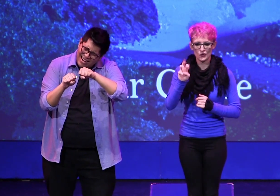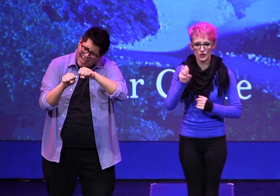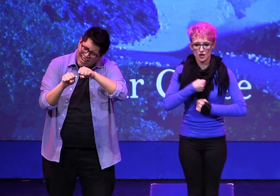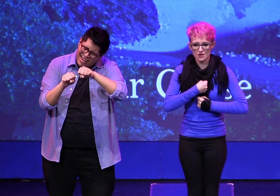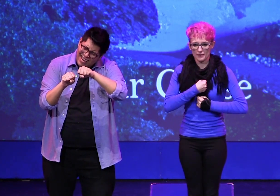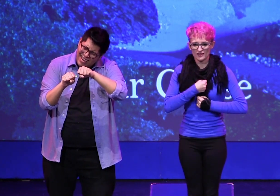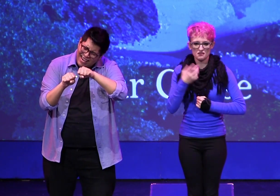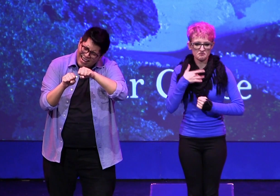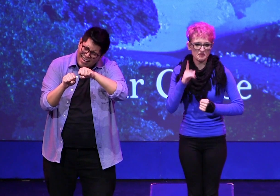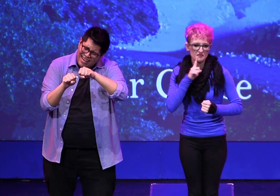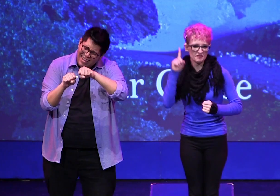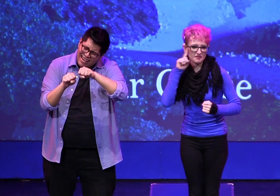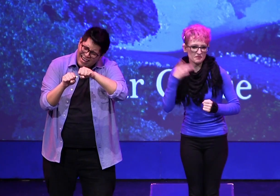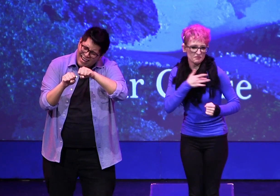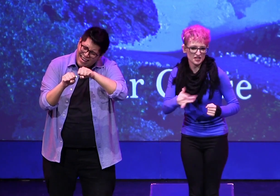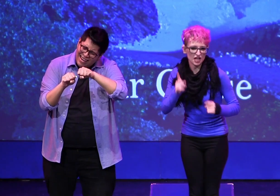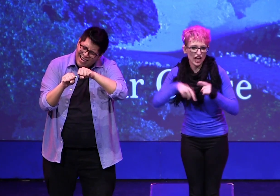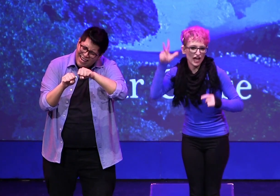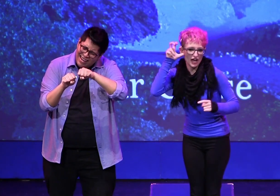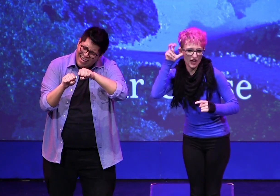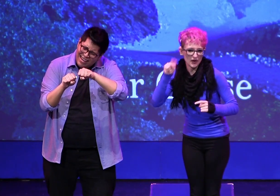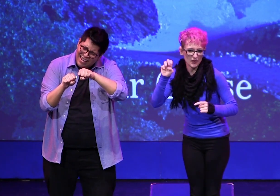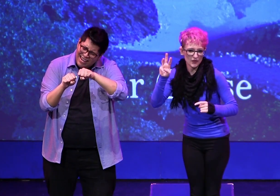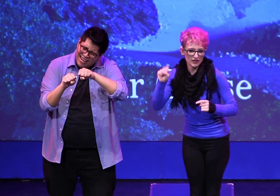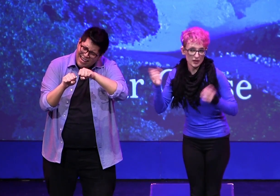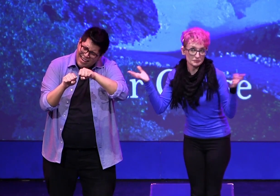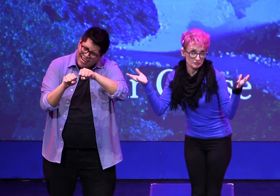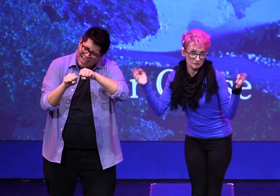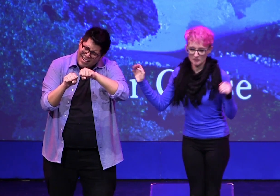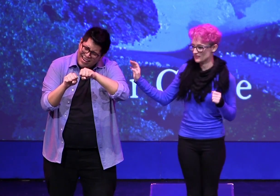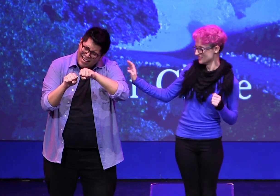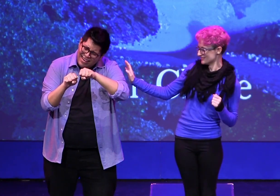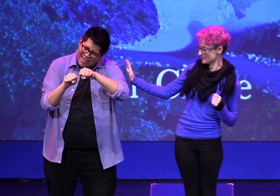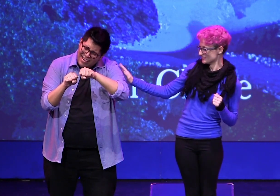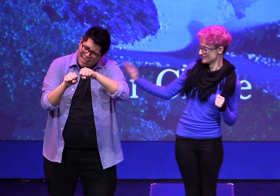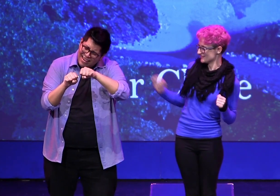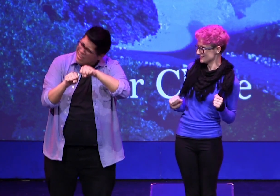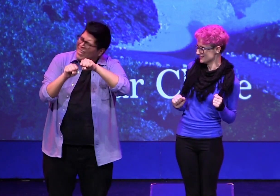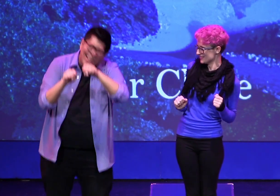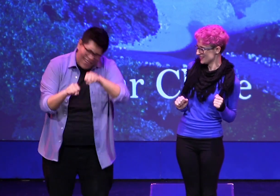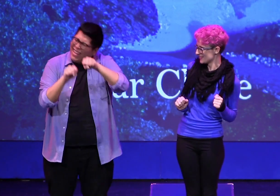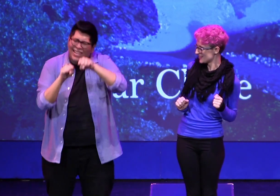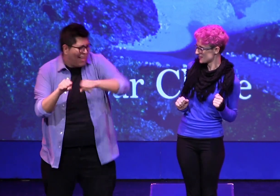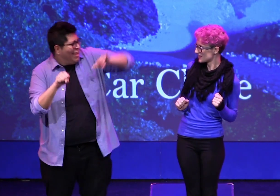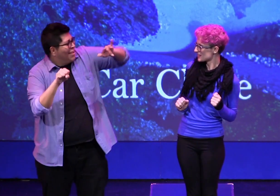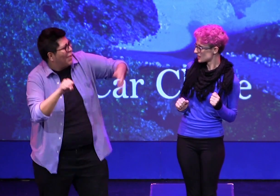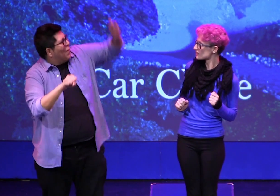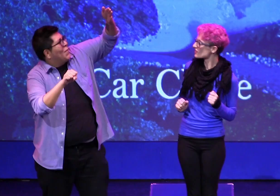the news. Well, we know. Deaf people, we can excuse it, I guess. Yeah, let me play my jam.